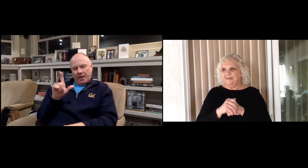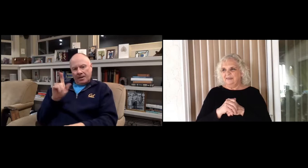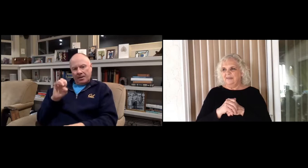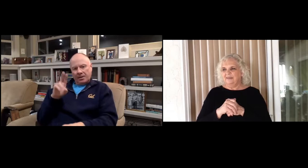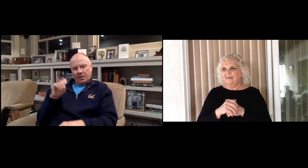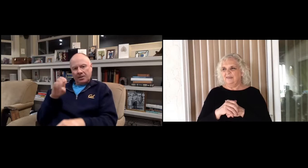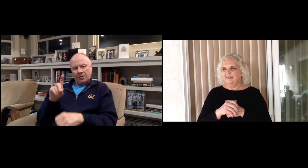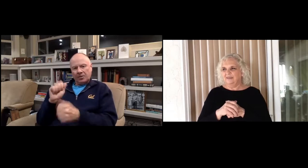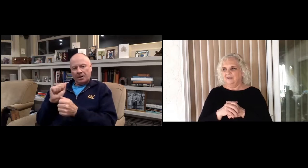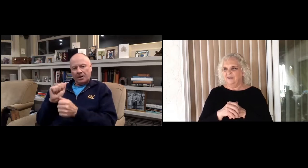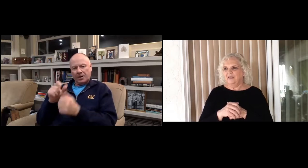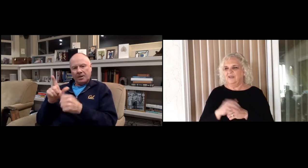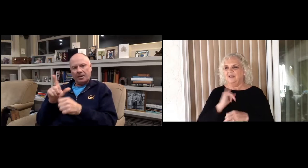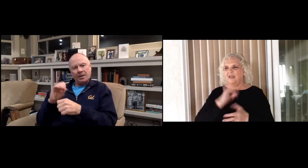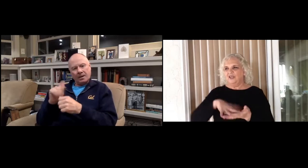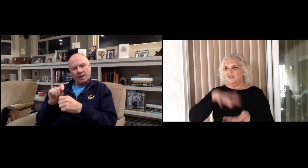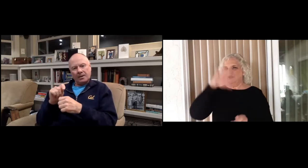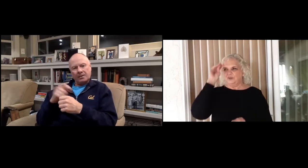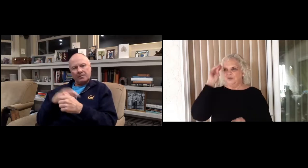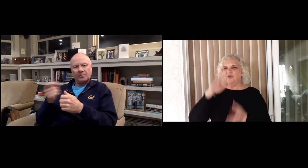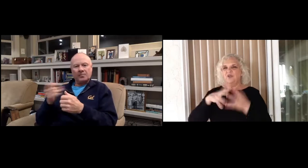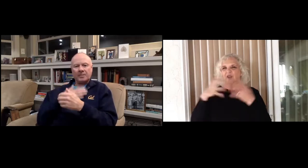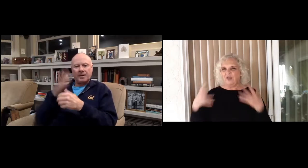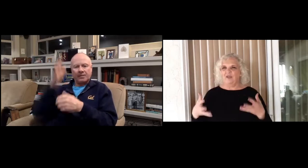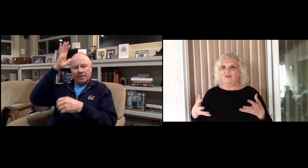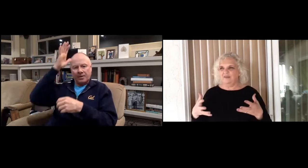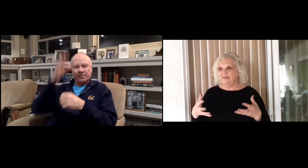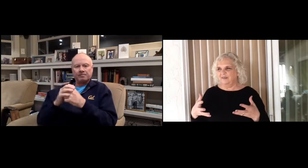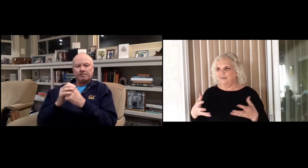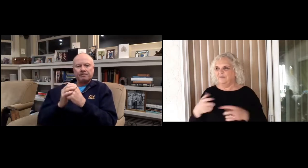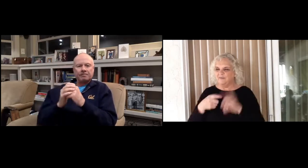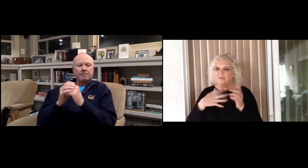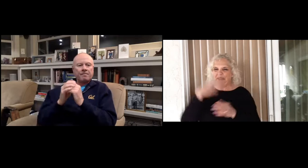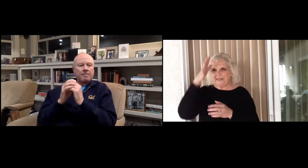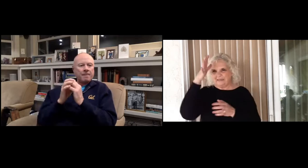I learned a lot from my father.